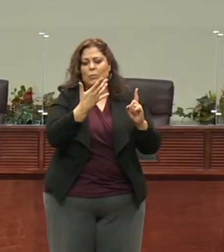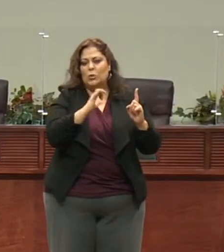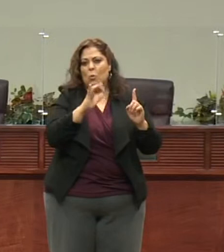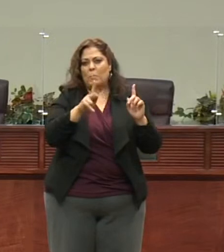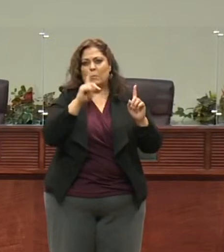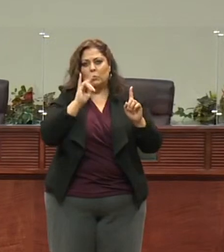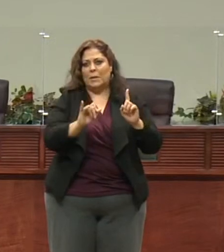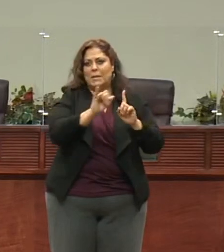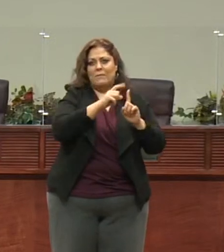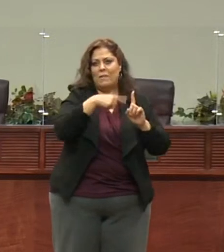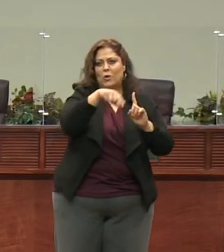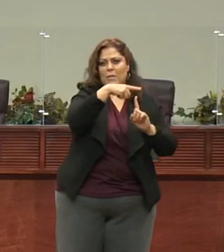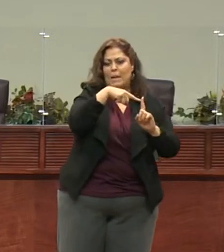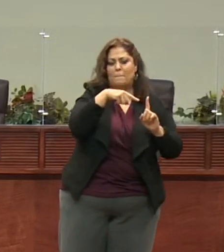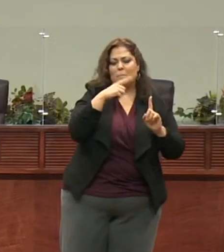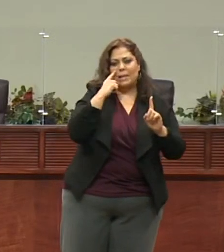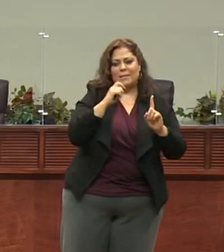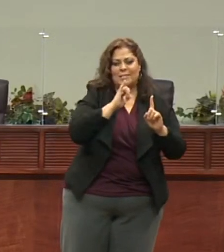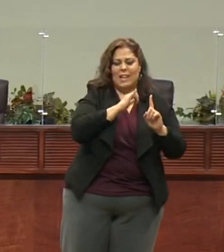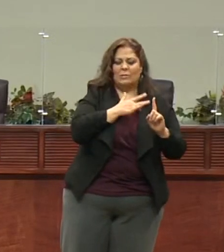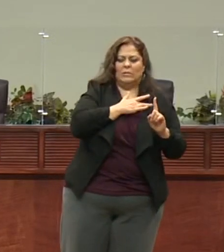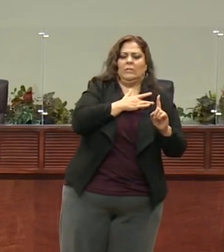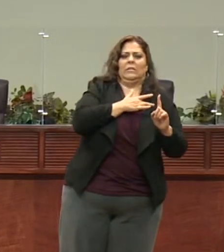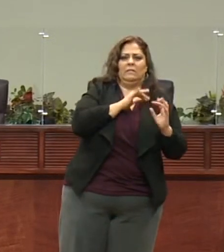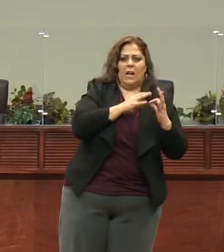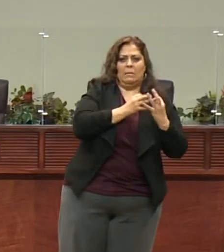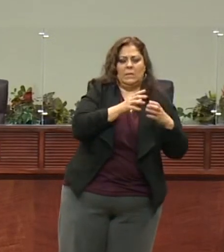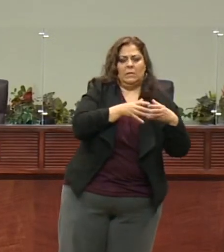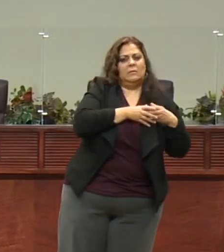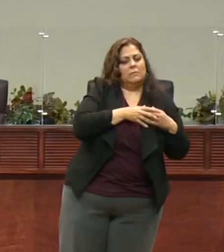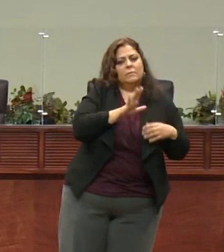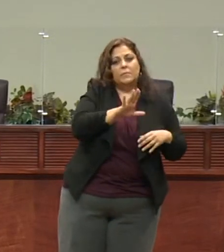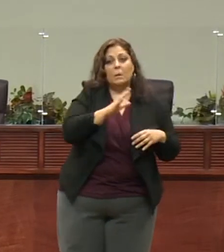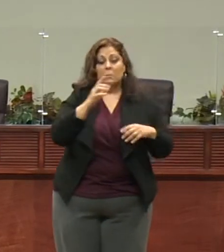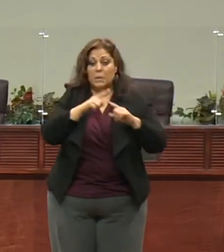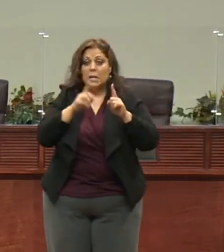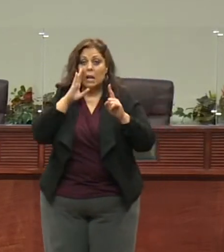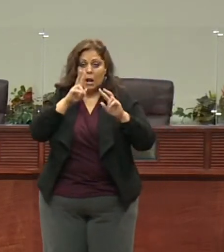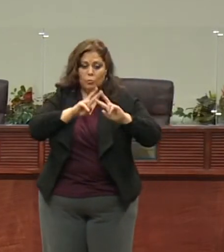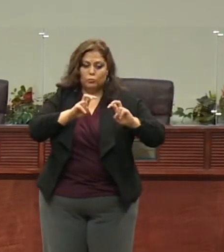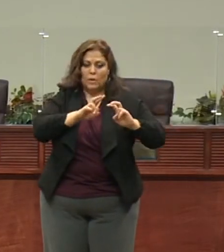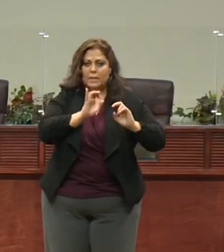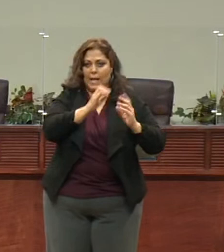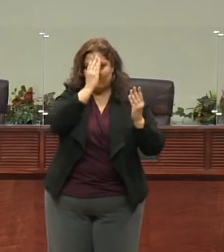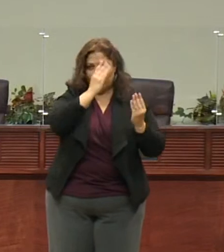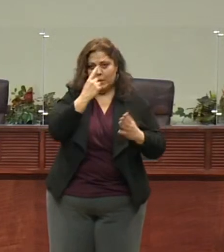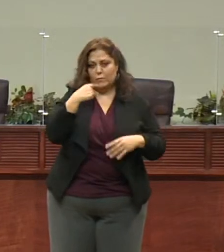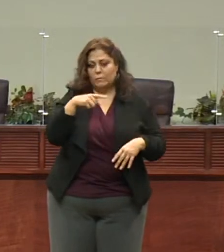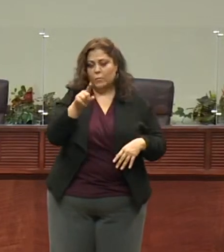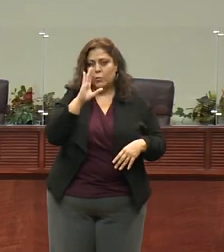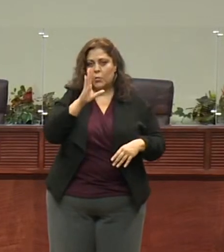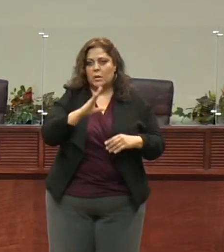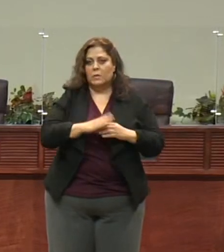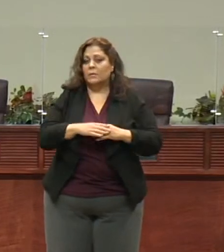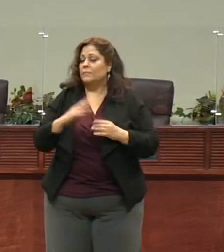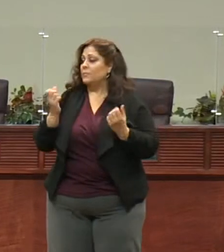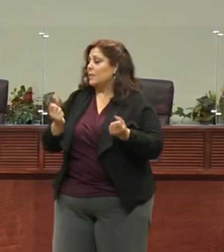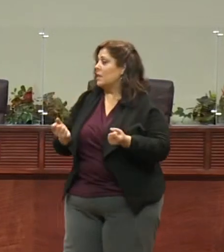it's very painful for the families. But again, I will search for that information. How many